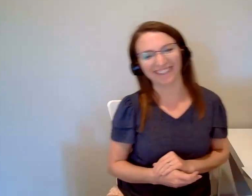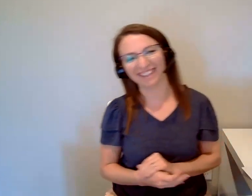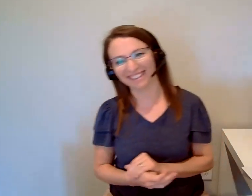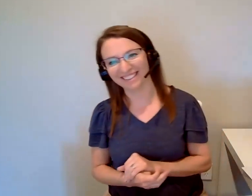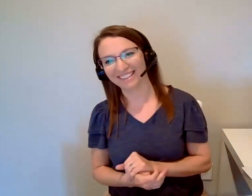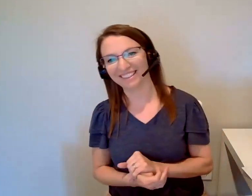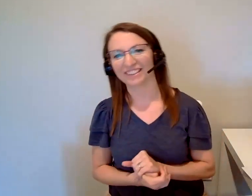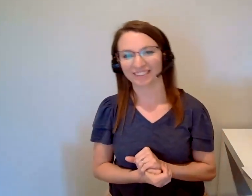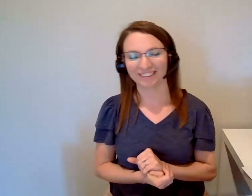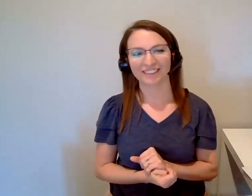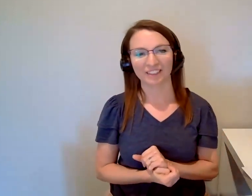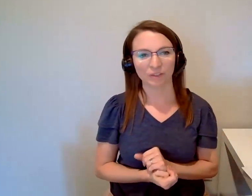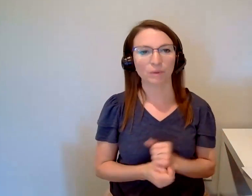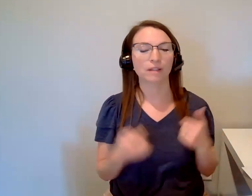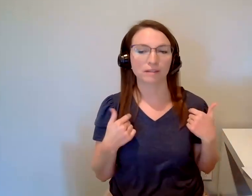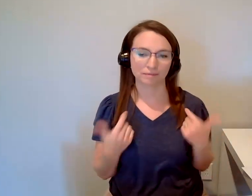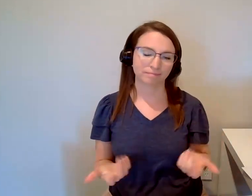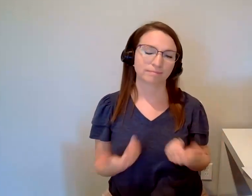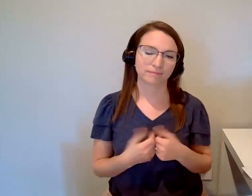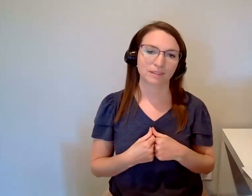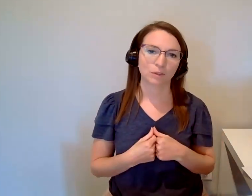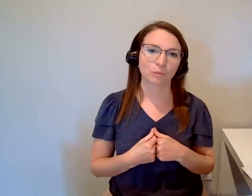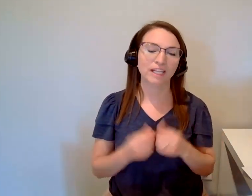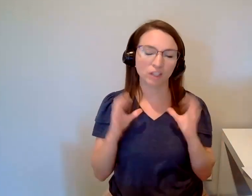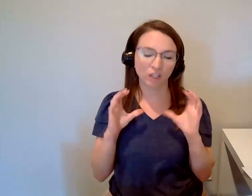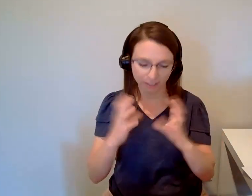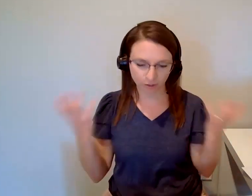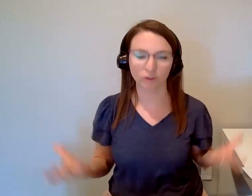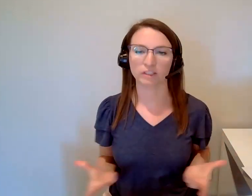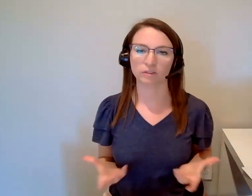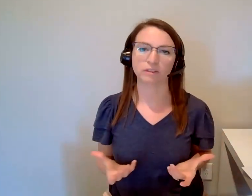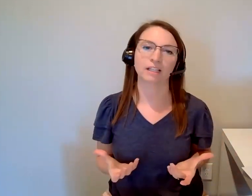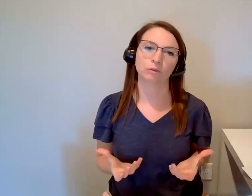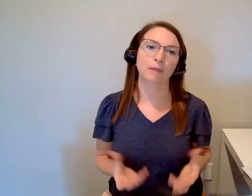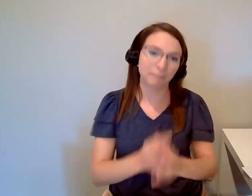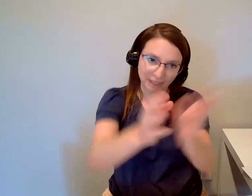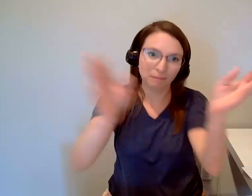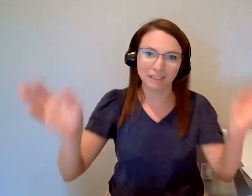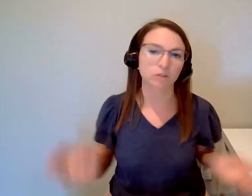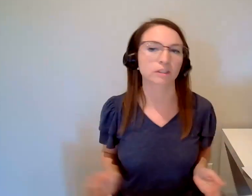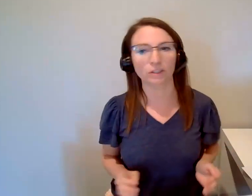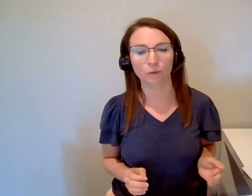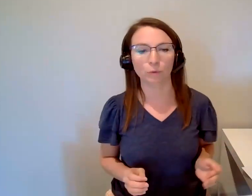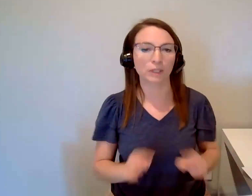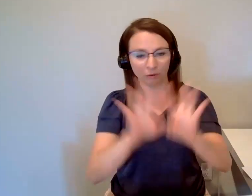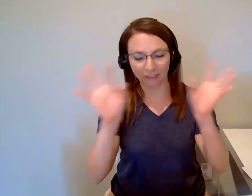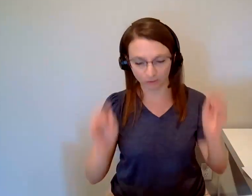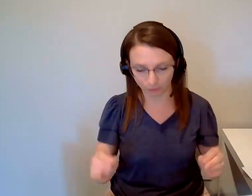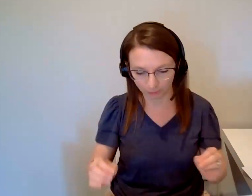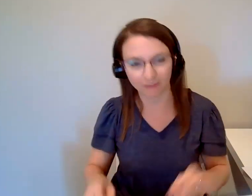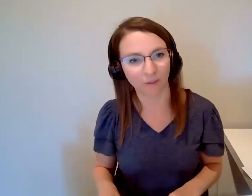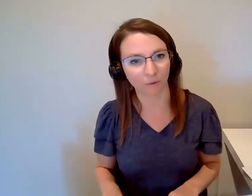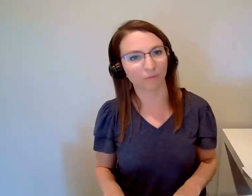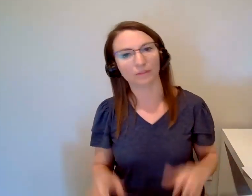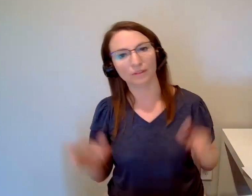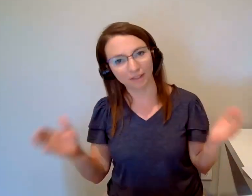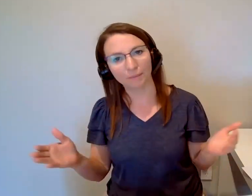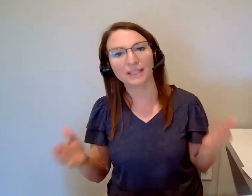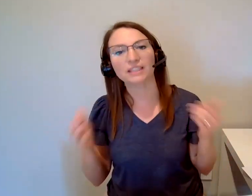Yeah. Well, when I taught in a traditional classroom, I made my students do what you guys are doing. So but it's